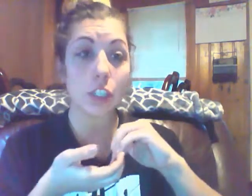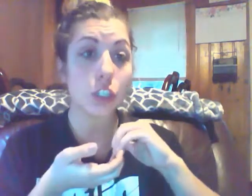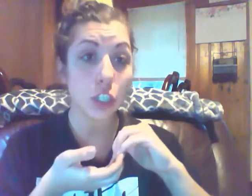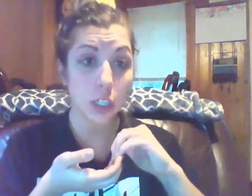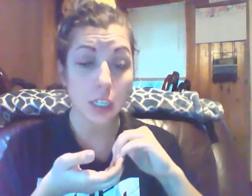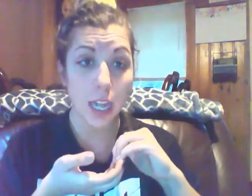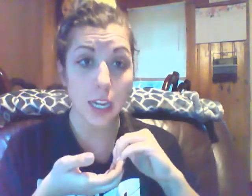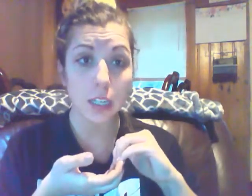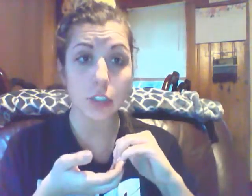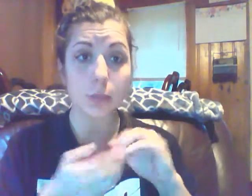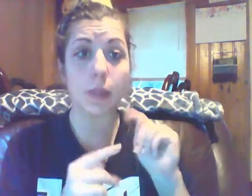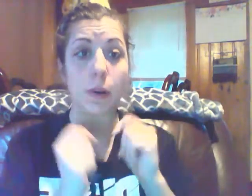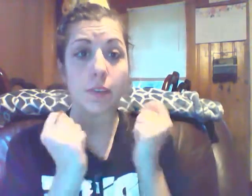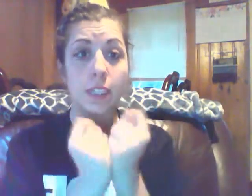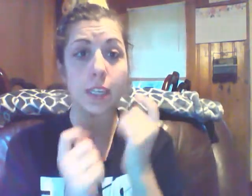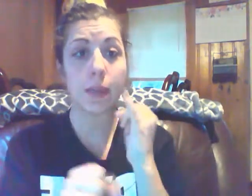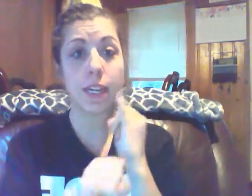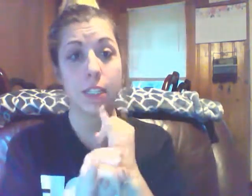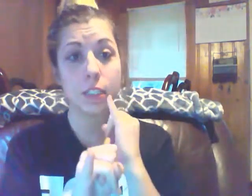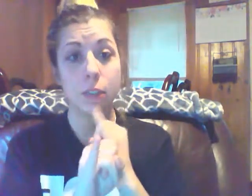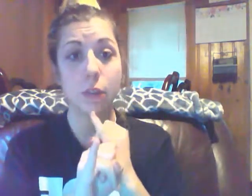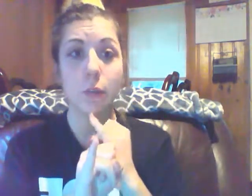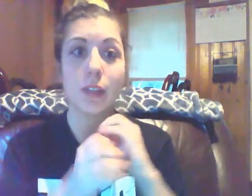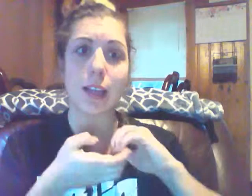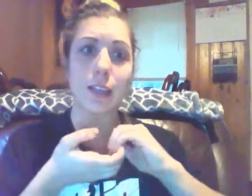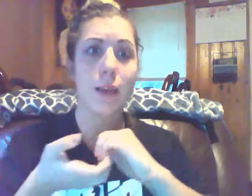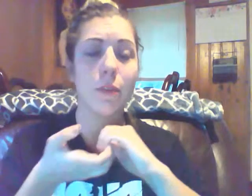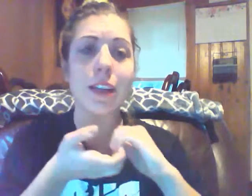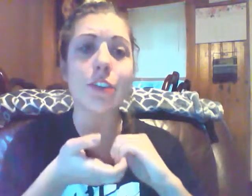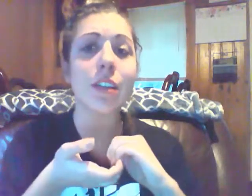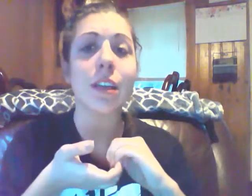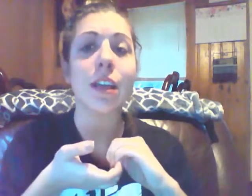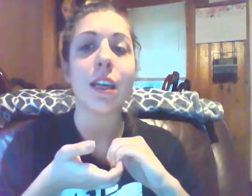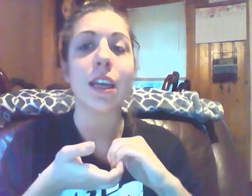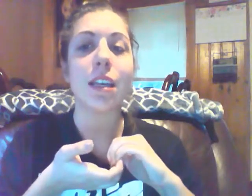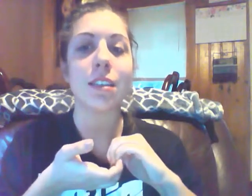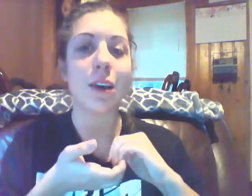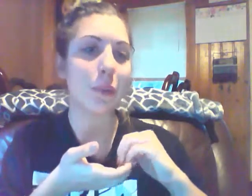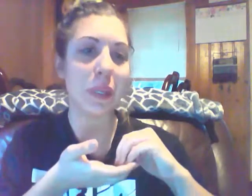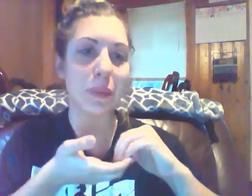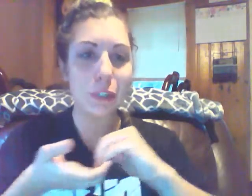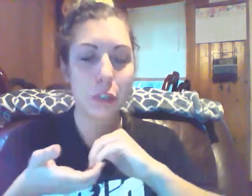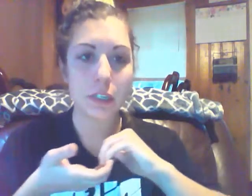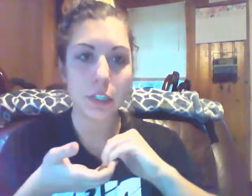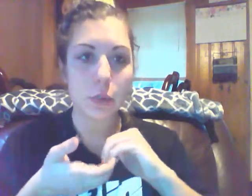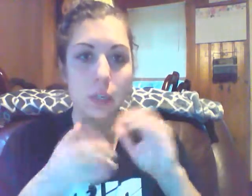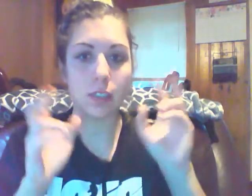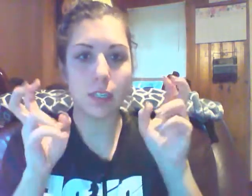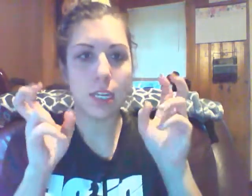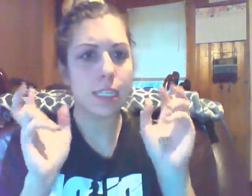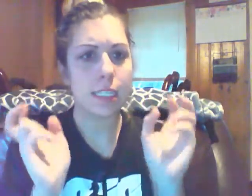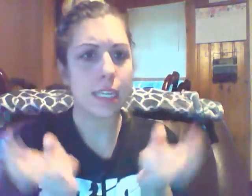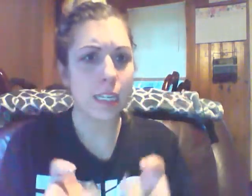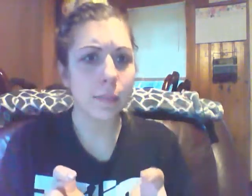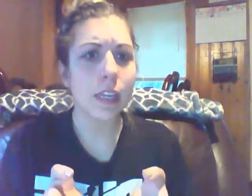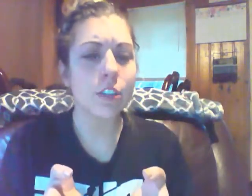collaboration should look like. She's been a part of a team at an institute where that collaboration is not only with just your team that